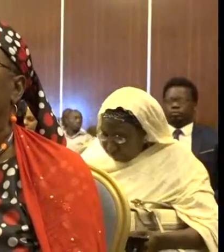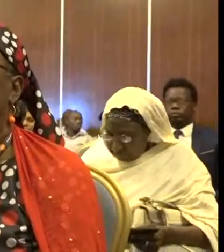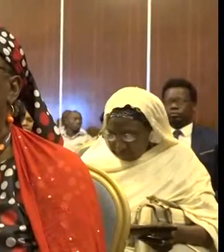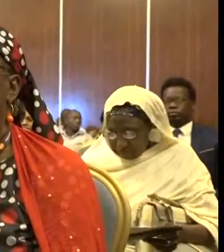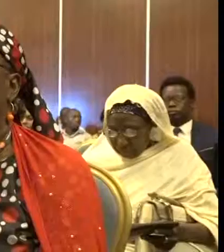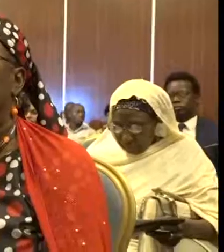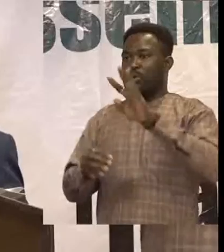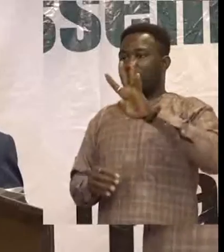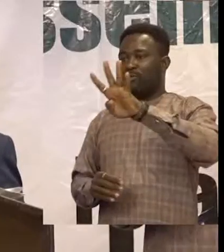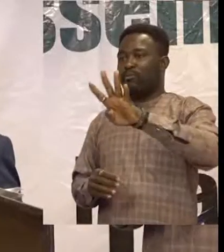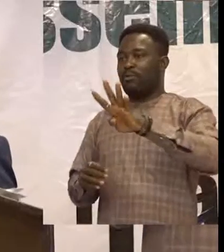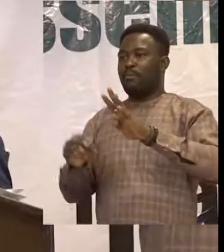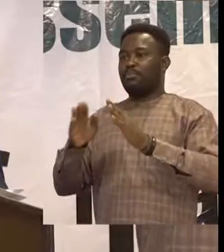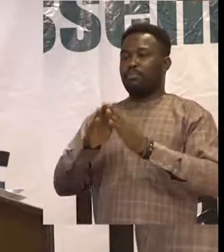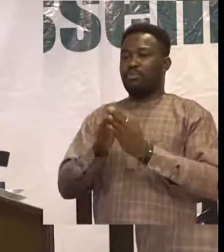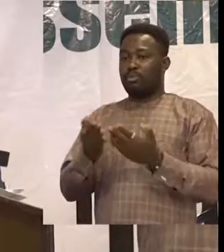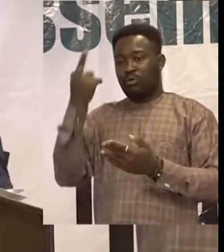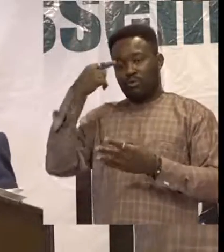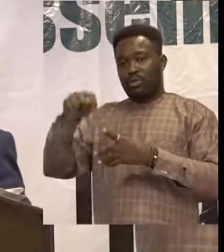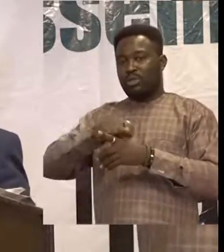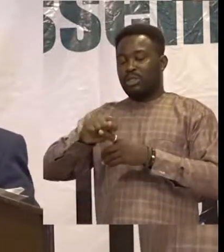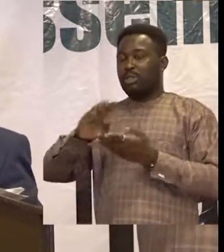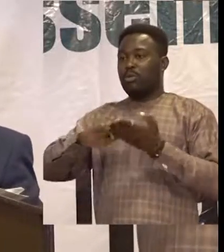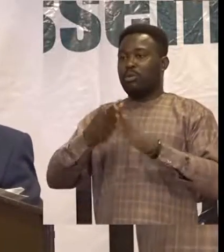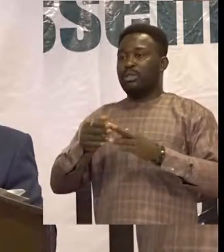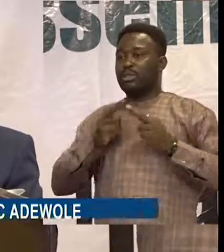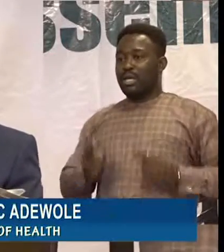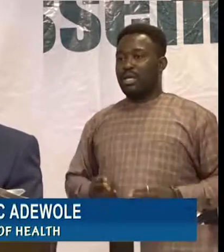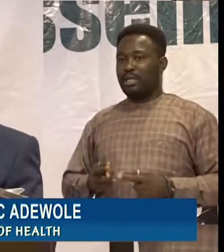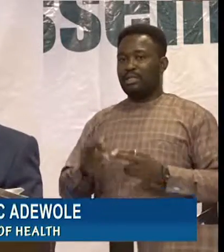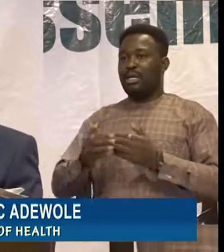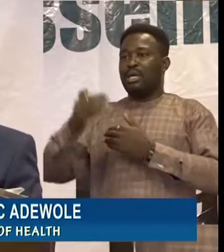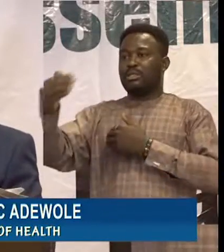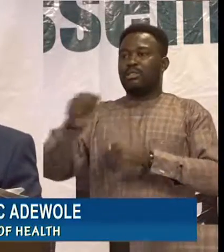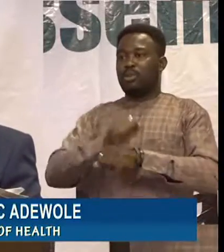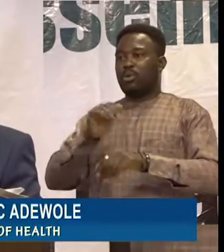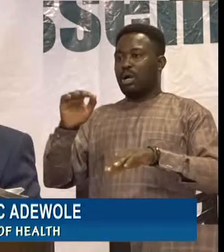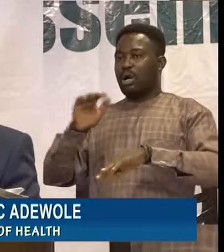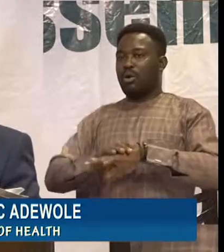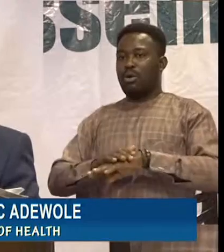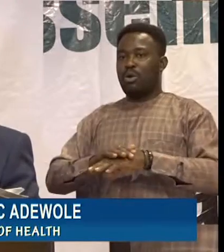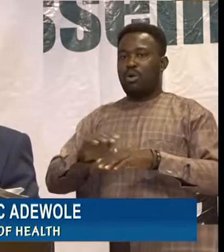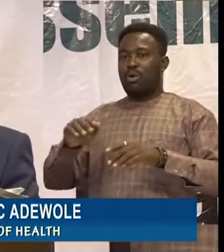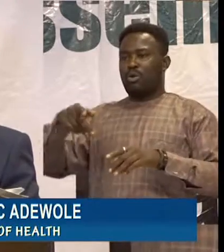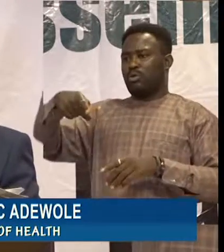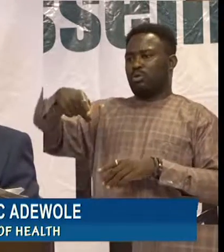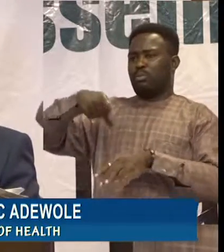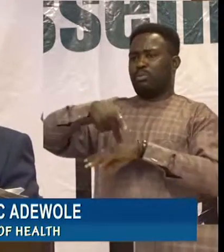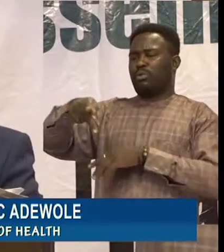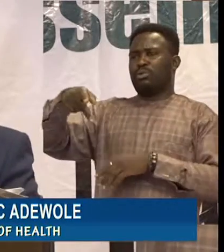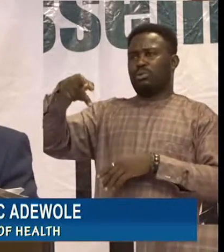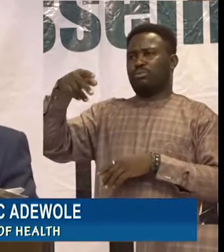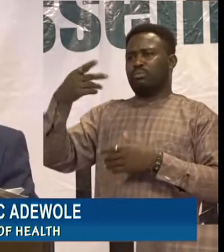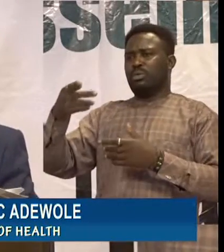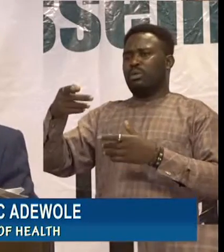Manual. 4, Manual for Training Community Health Extension Workers on Postpartum Family Planning,